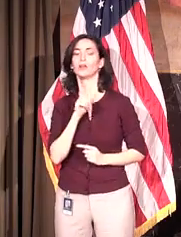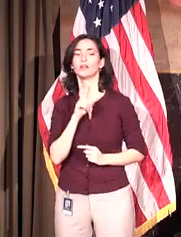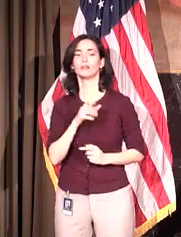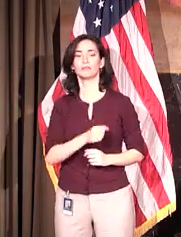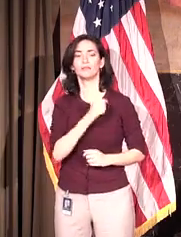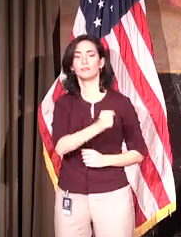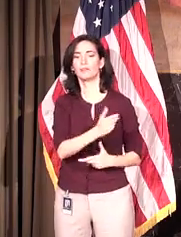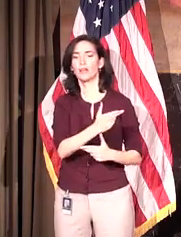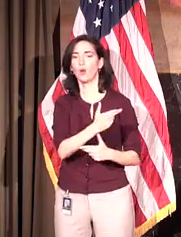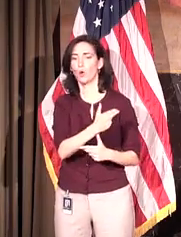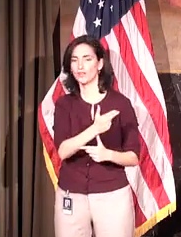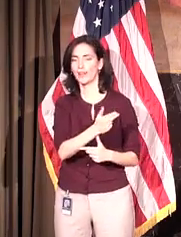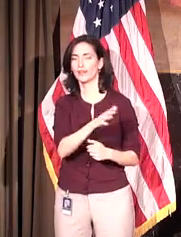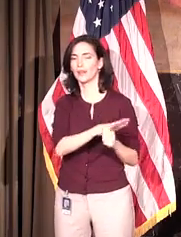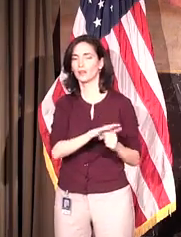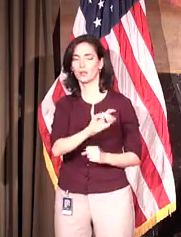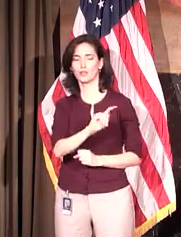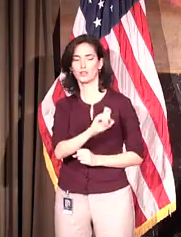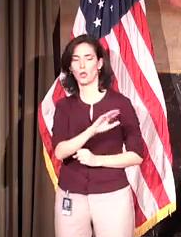in Terrebonne Parish.